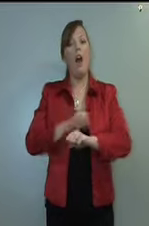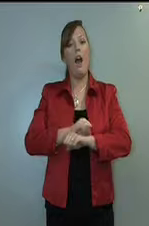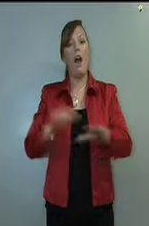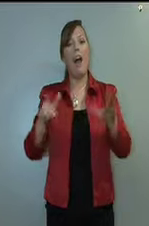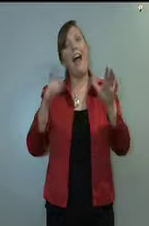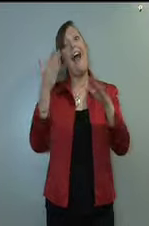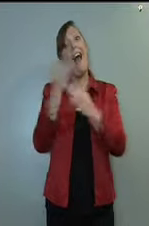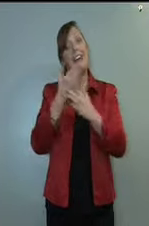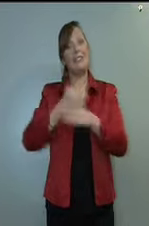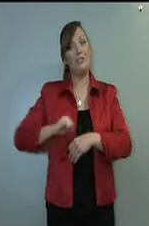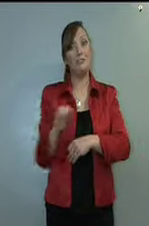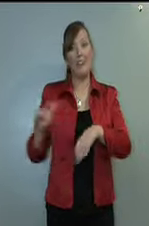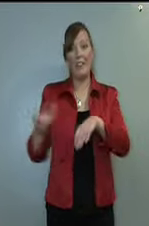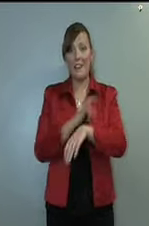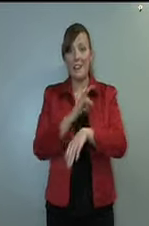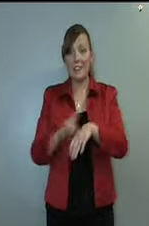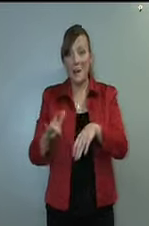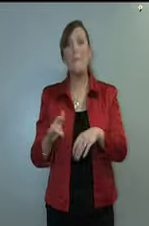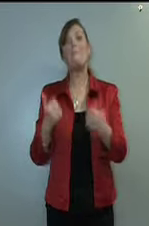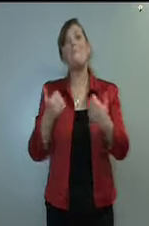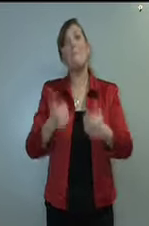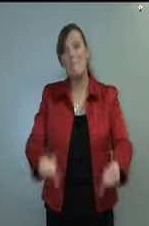project launched Access Scottish Theatre.